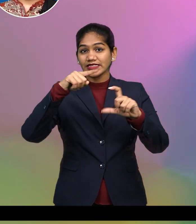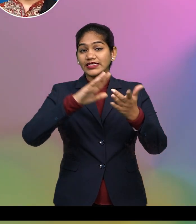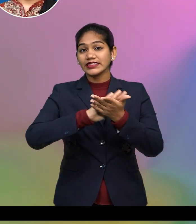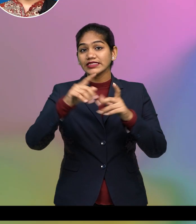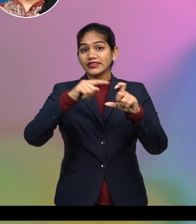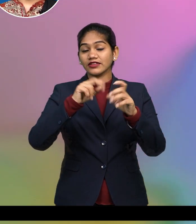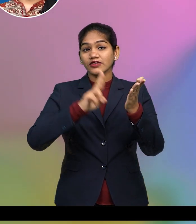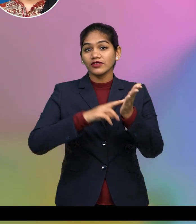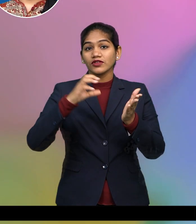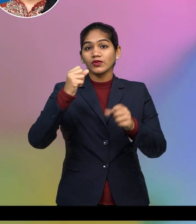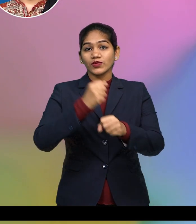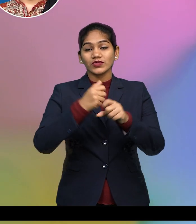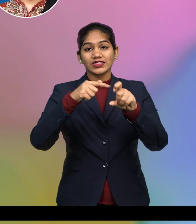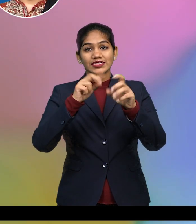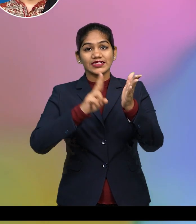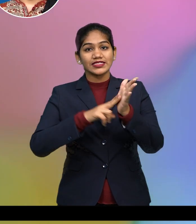Parthenogenesis.